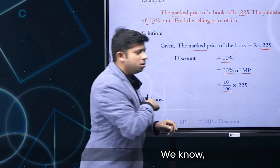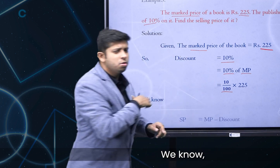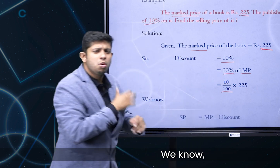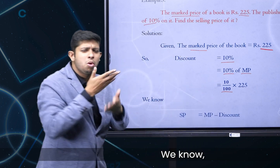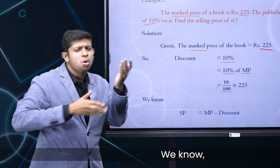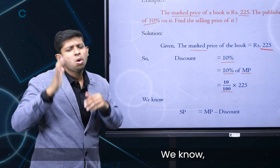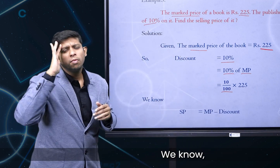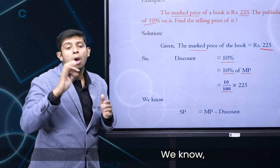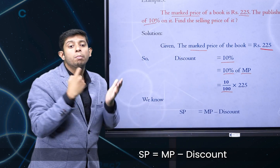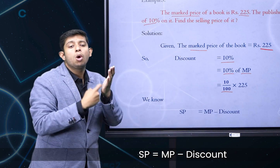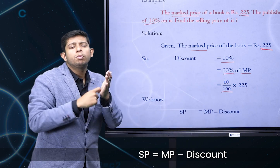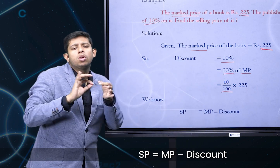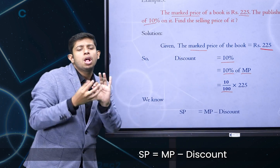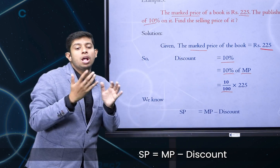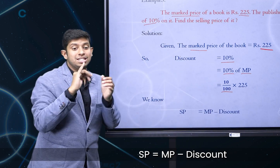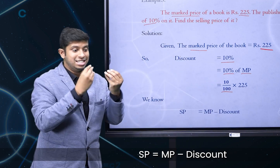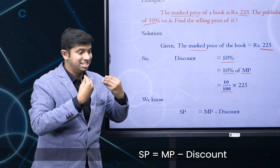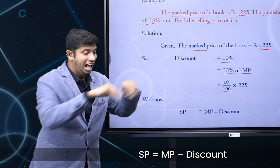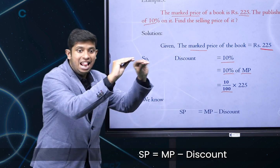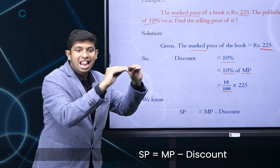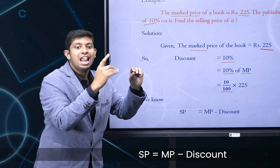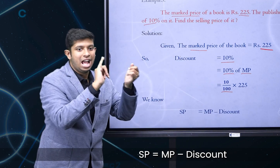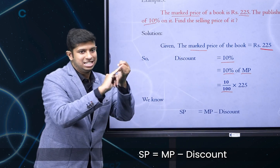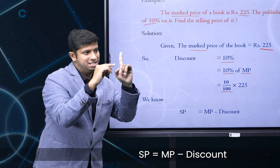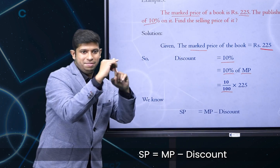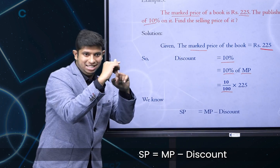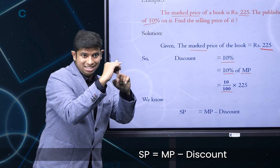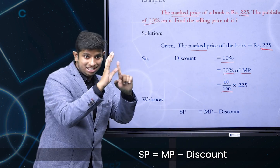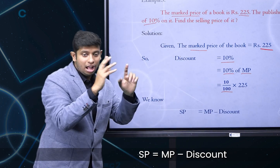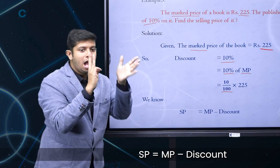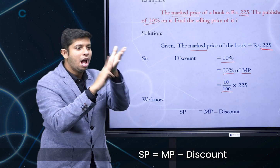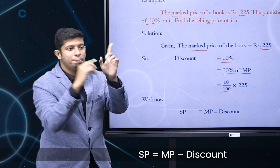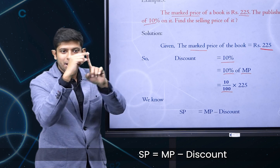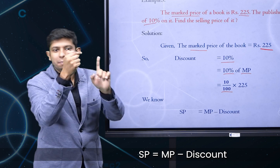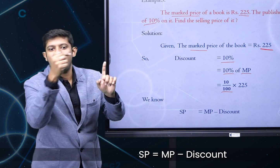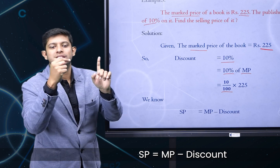We know selling price equals to marked price minus discount.